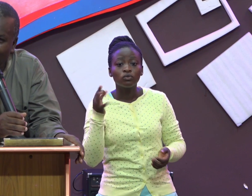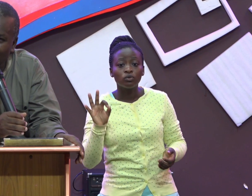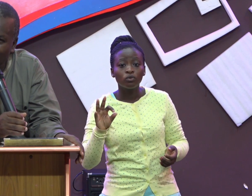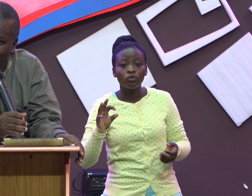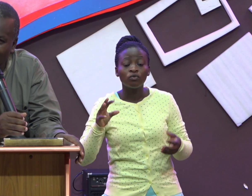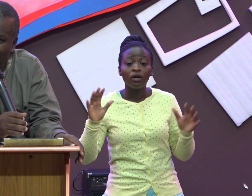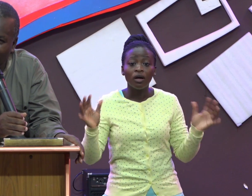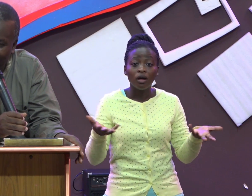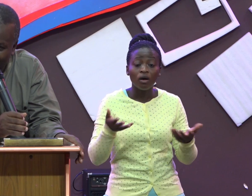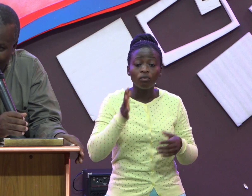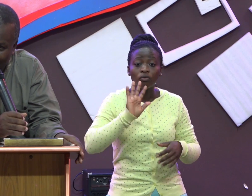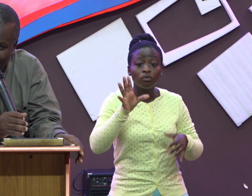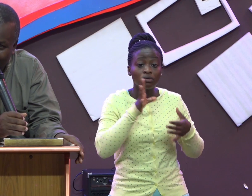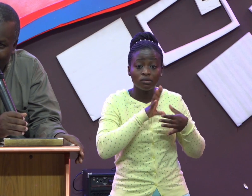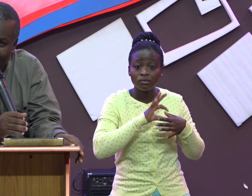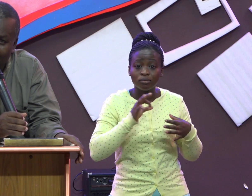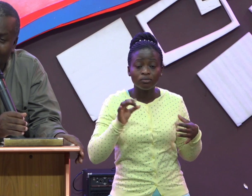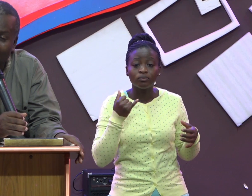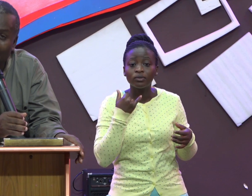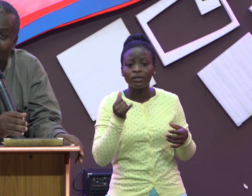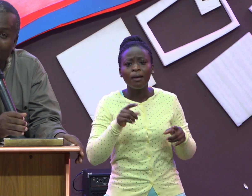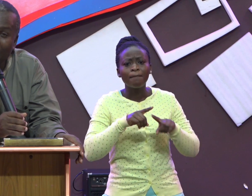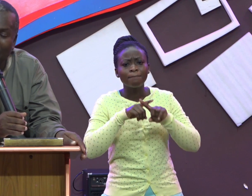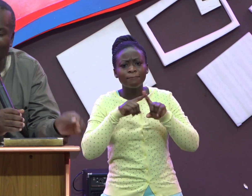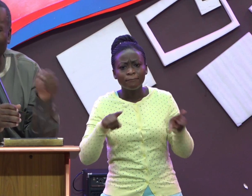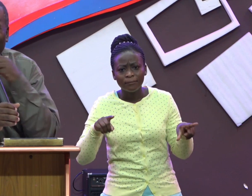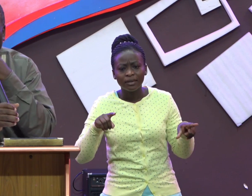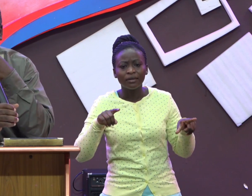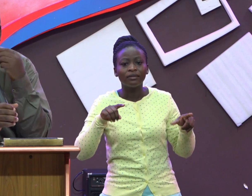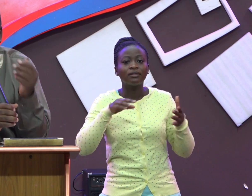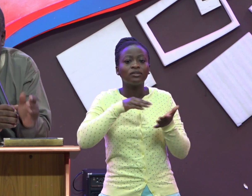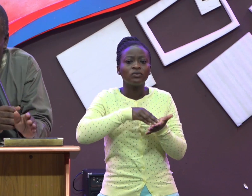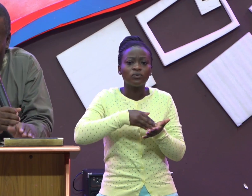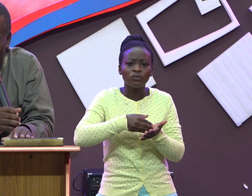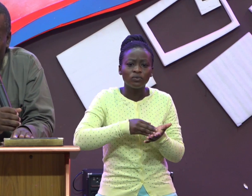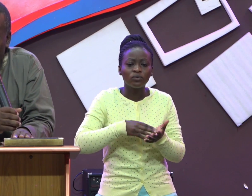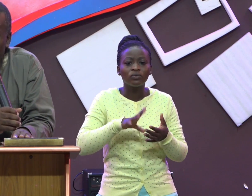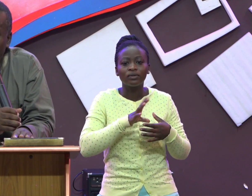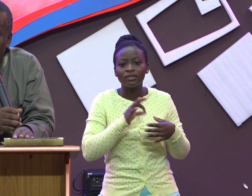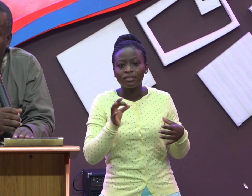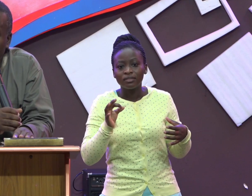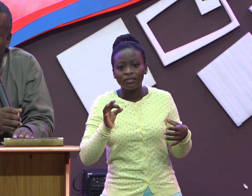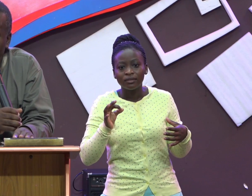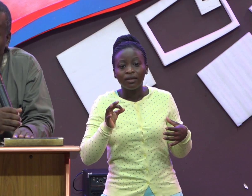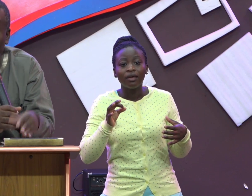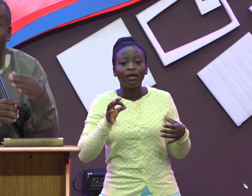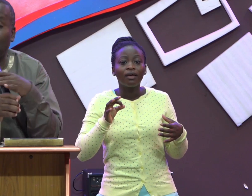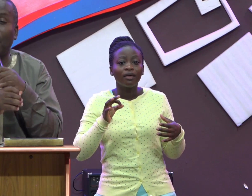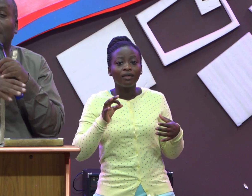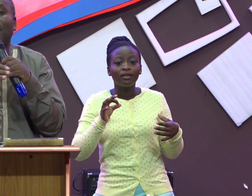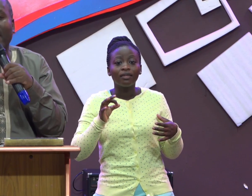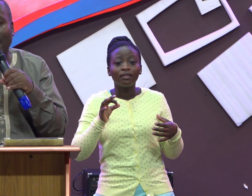Naye omwoyo omunafu. But a weak spirit. Ememe yeekalakaasa. N'oloota